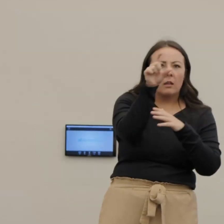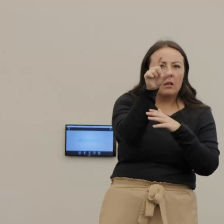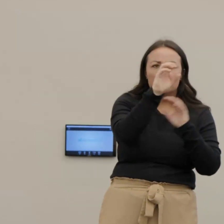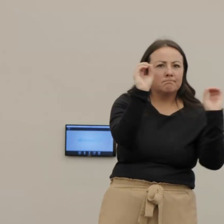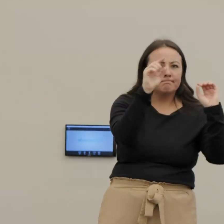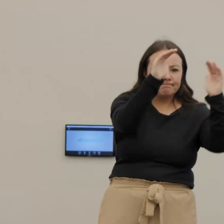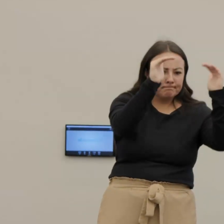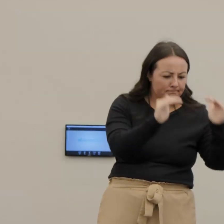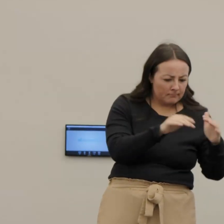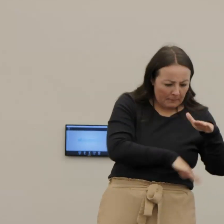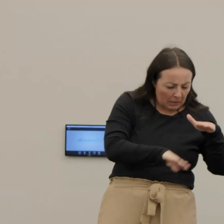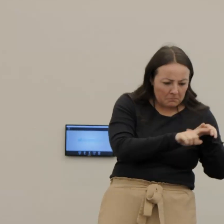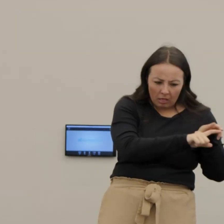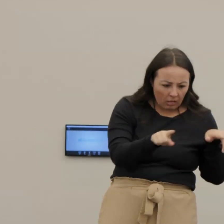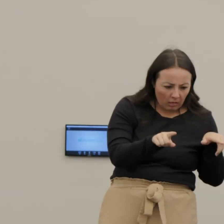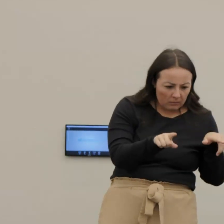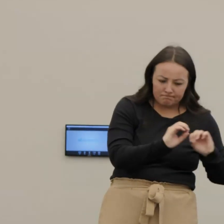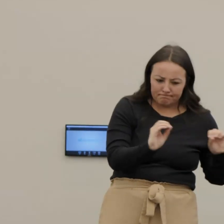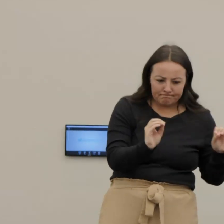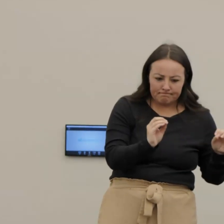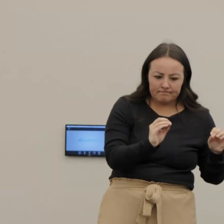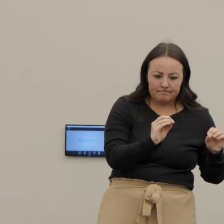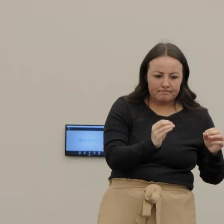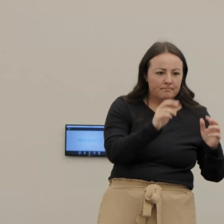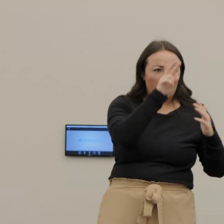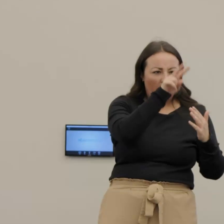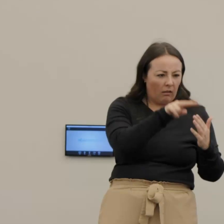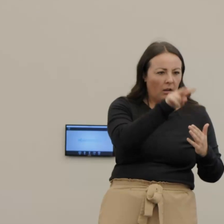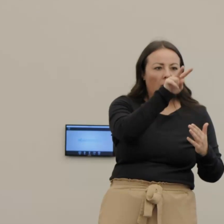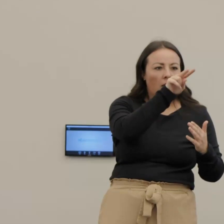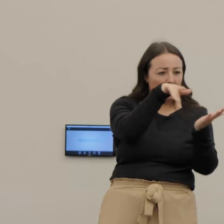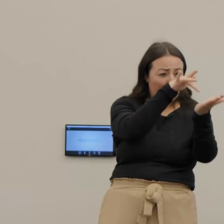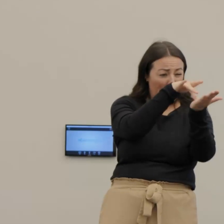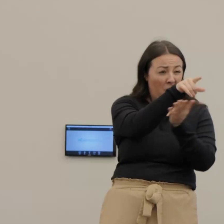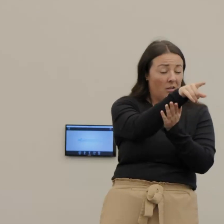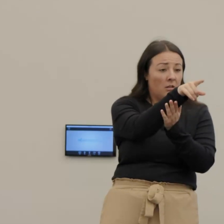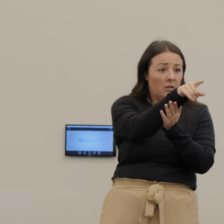at the bottom. It wasn't there. It's stuck kind of in the middle.